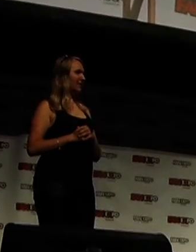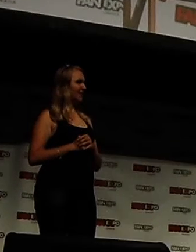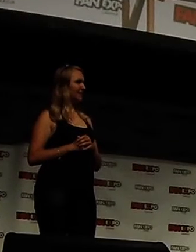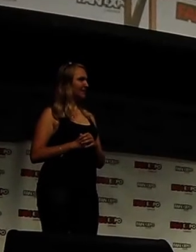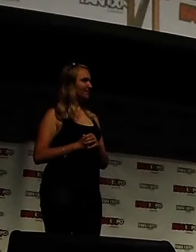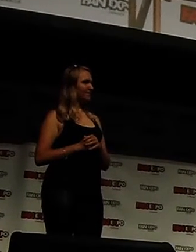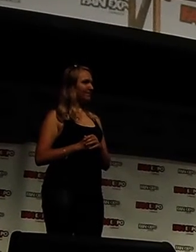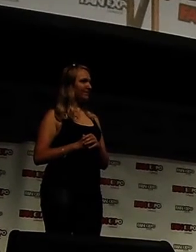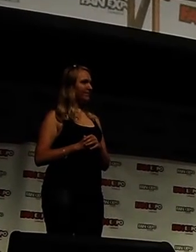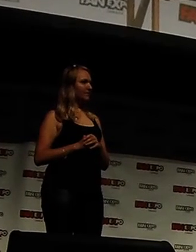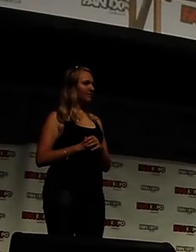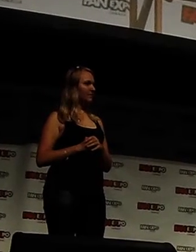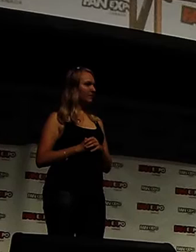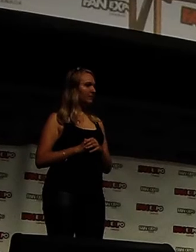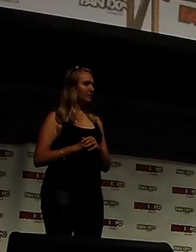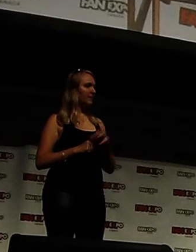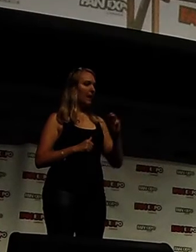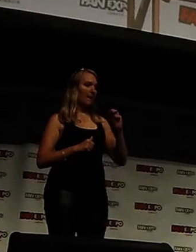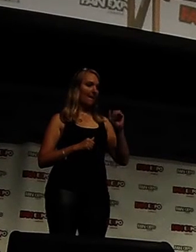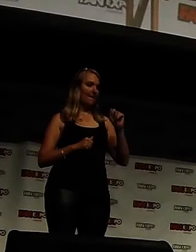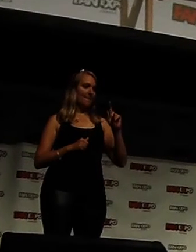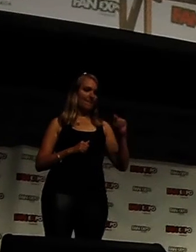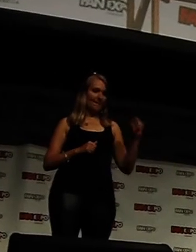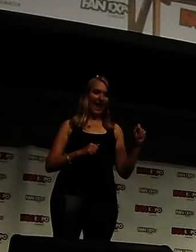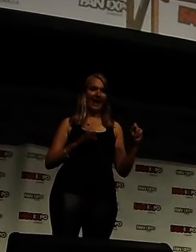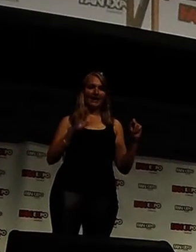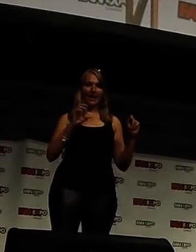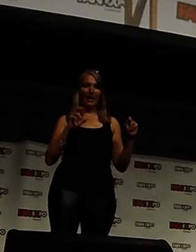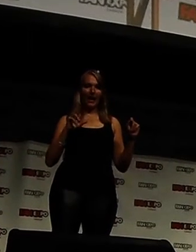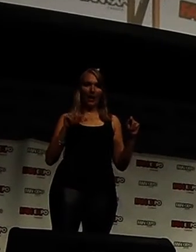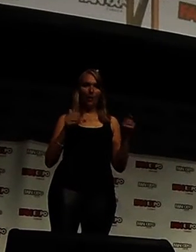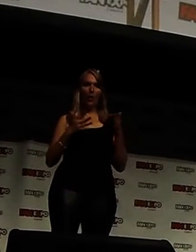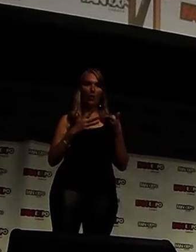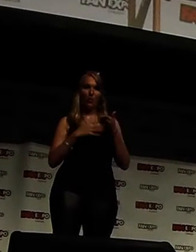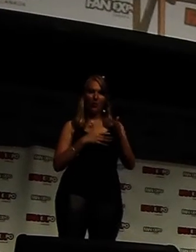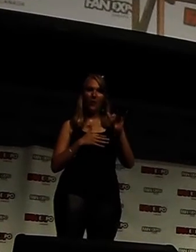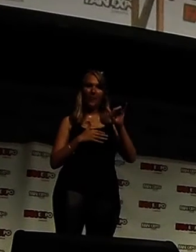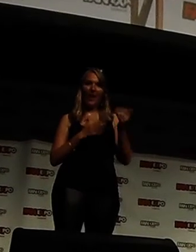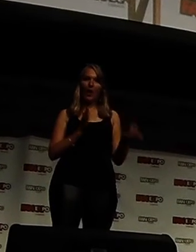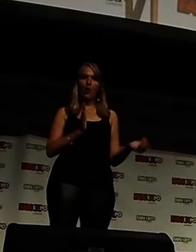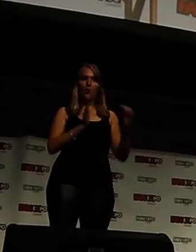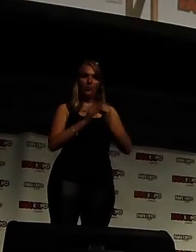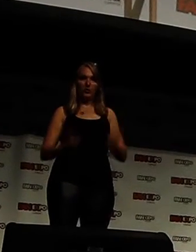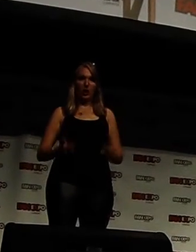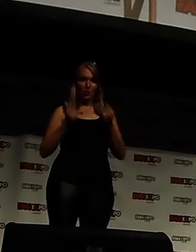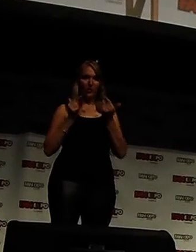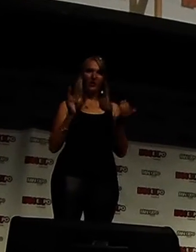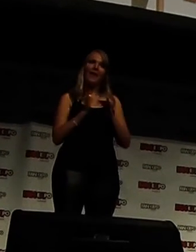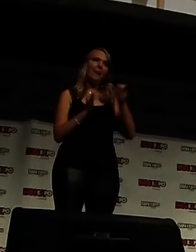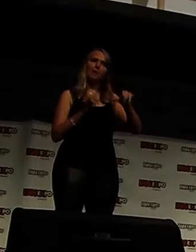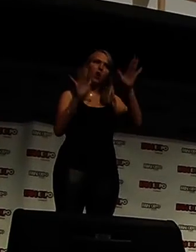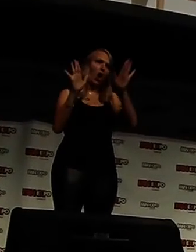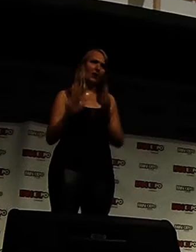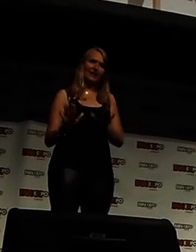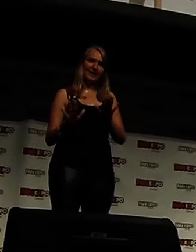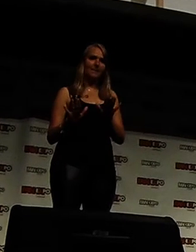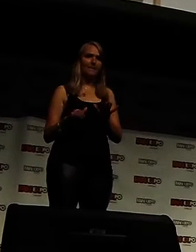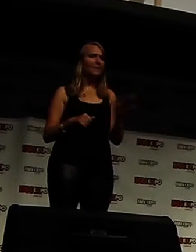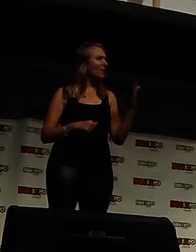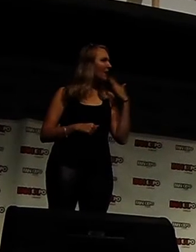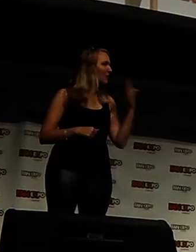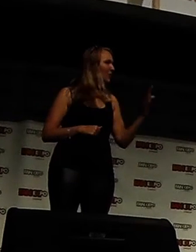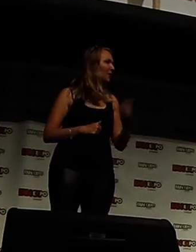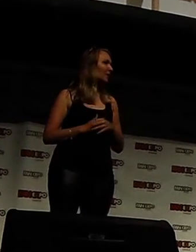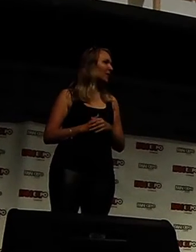after you and Matt went through the regeneration, yes. Which was awesome. Like, you guys did an amazing job. Thank you. And